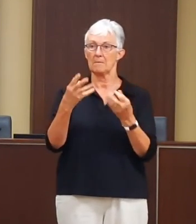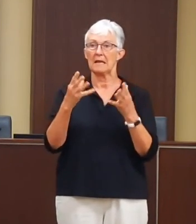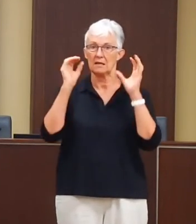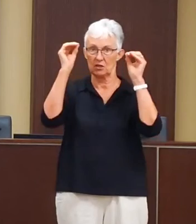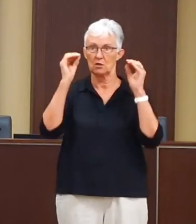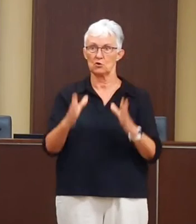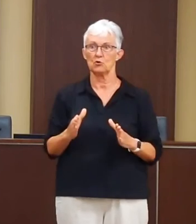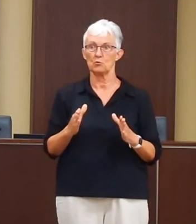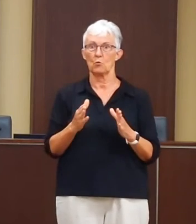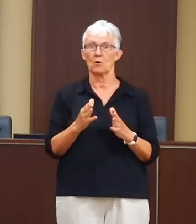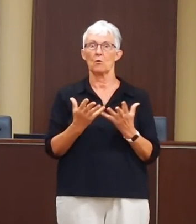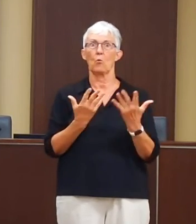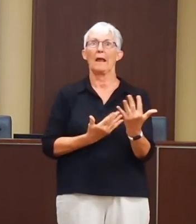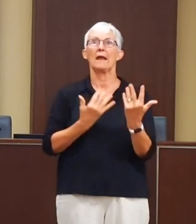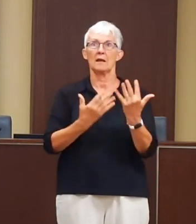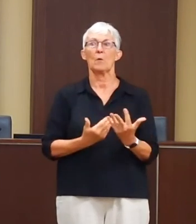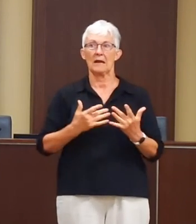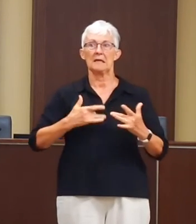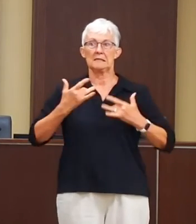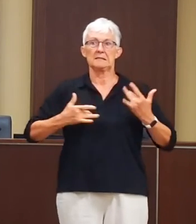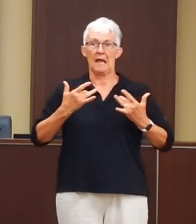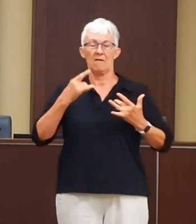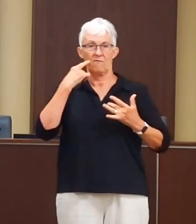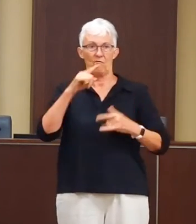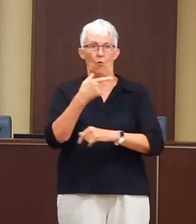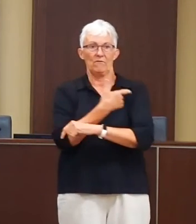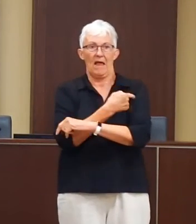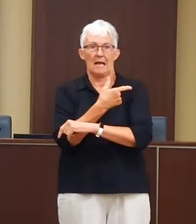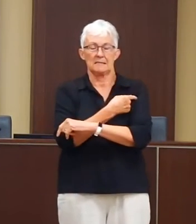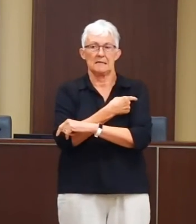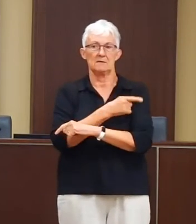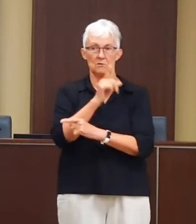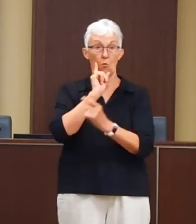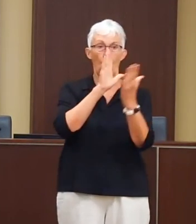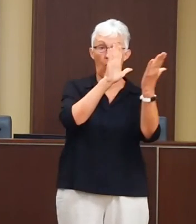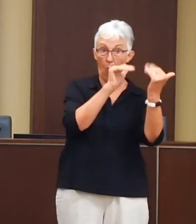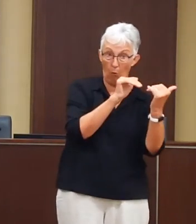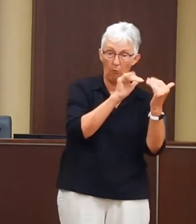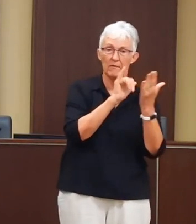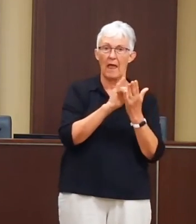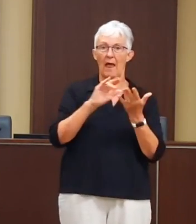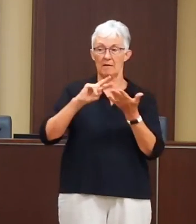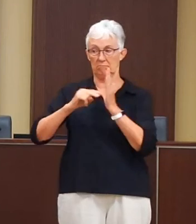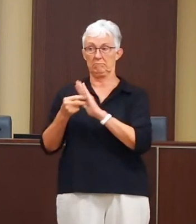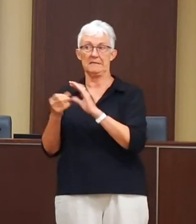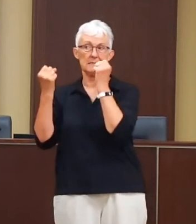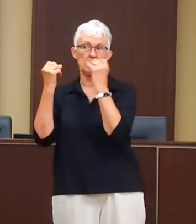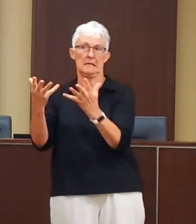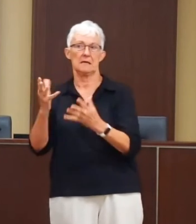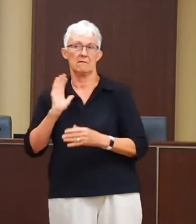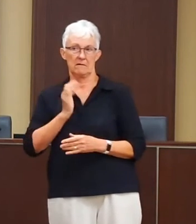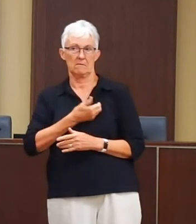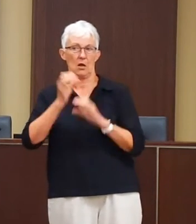get here. My hope is that that correlated to a high percentage getting the vaccine.